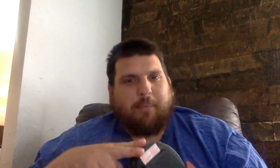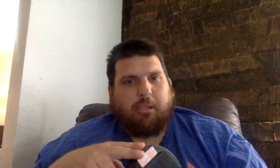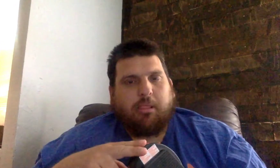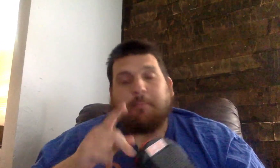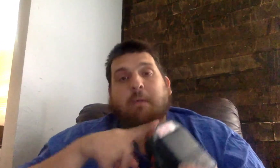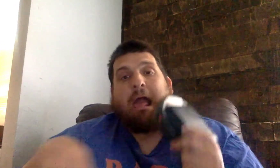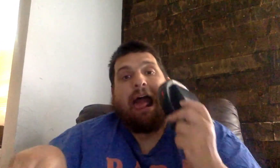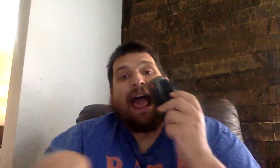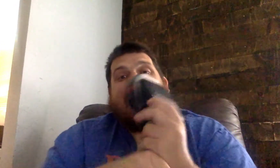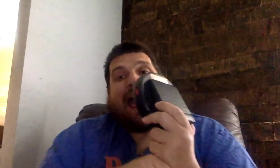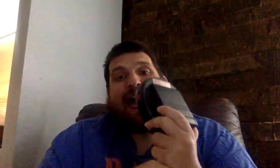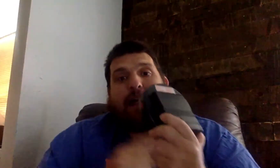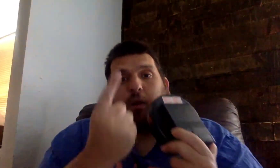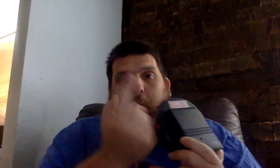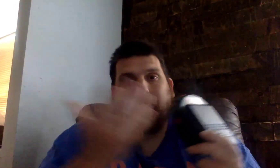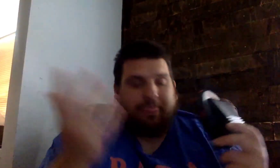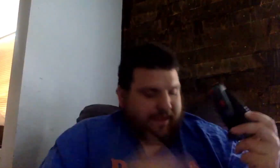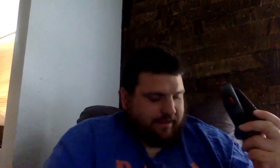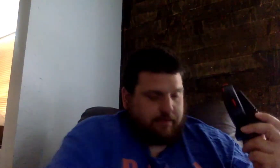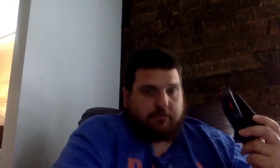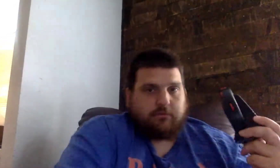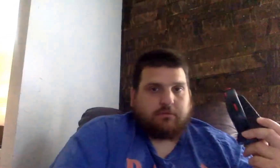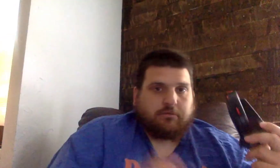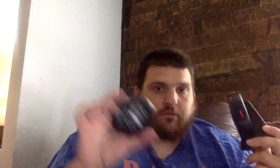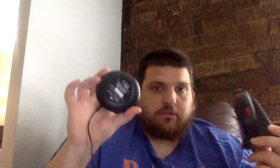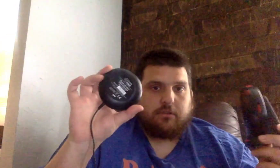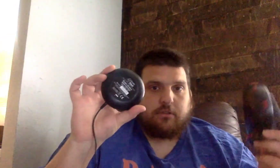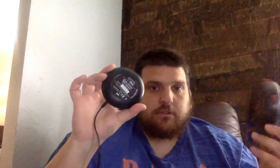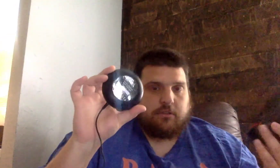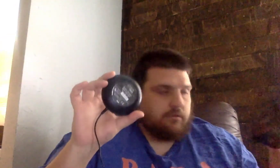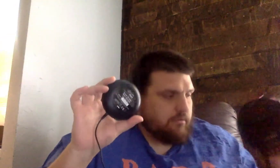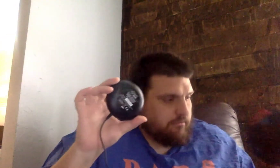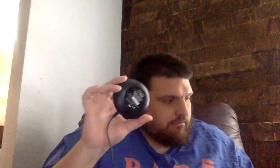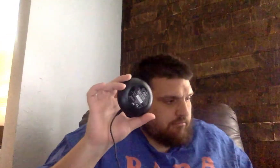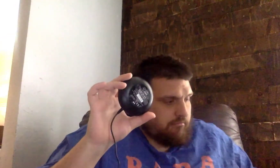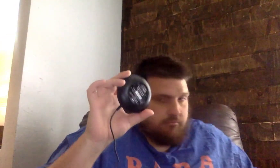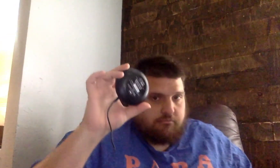And it looks like a normal clock, but it has something added to it, and that is this.